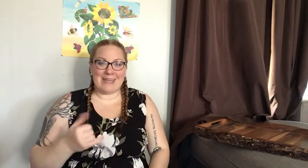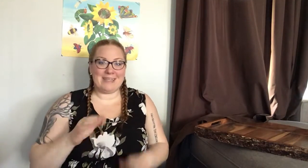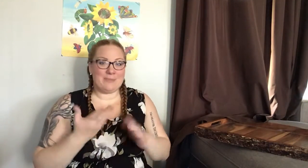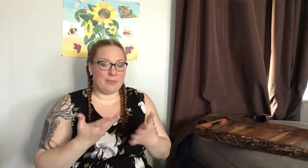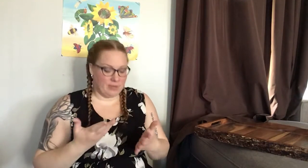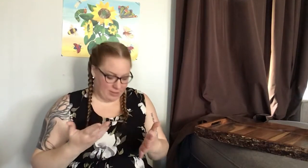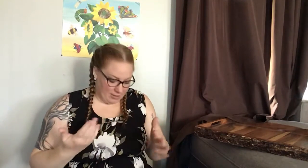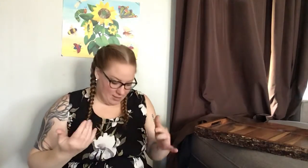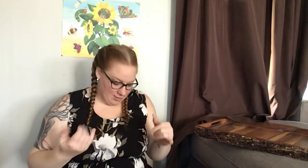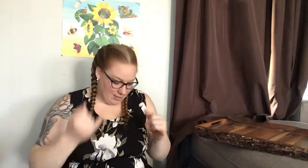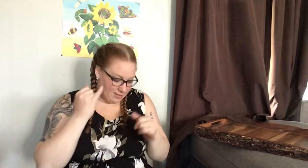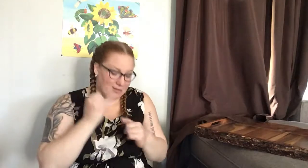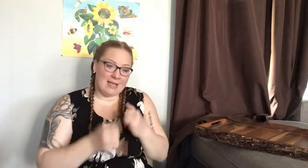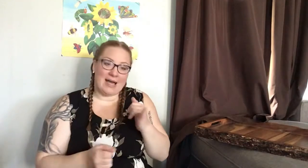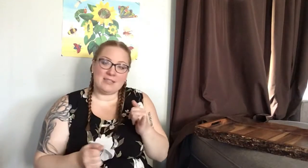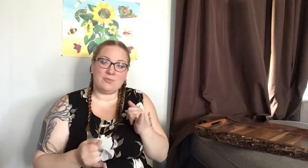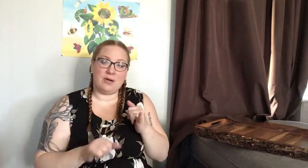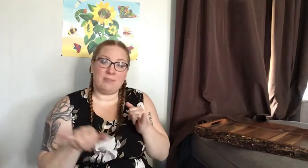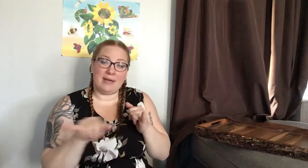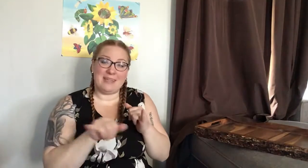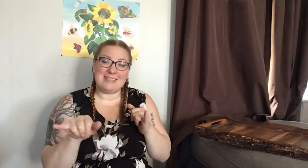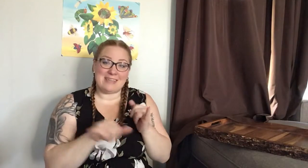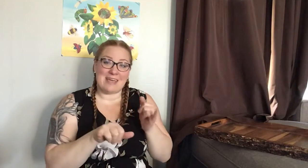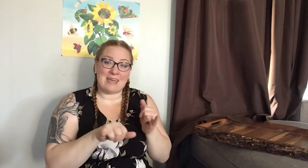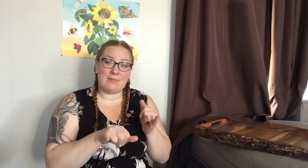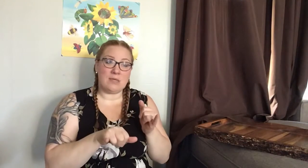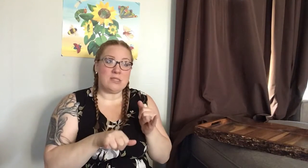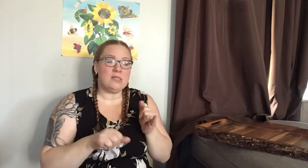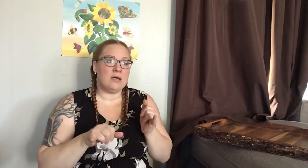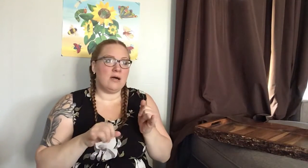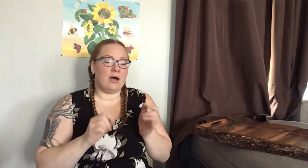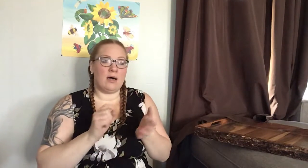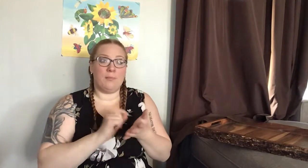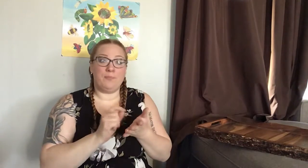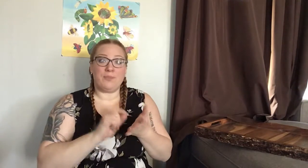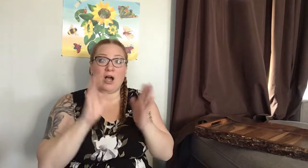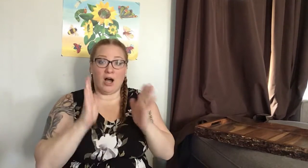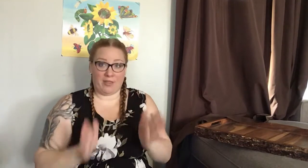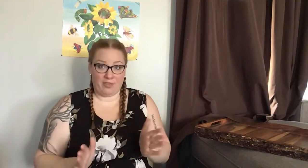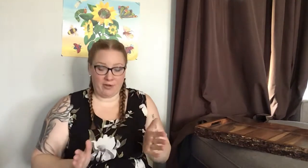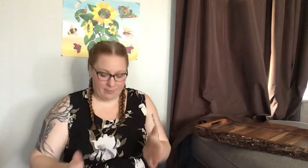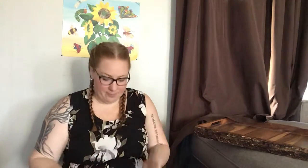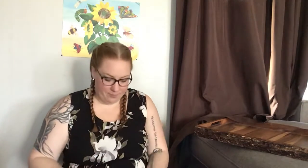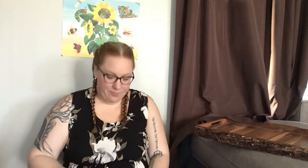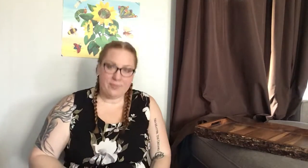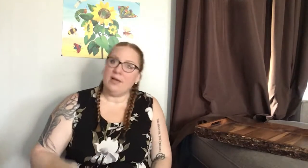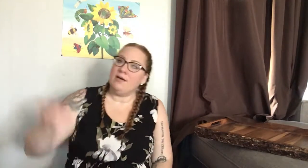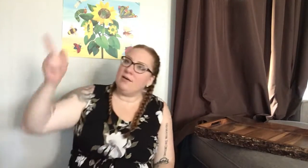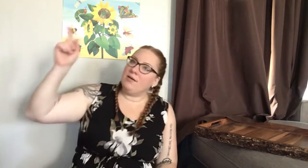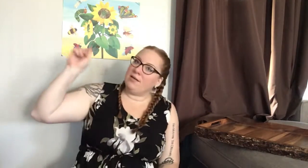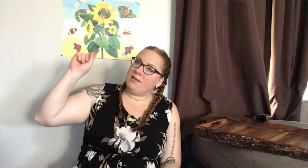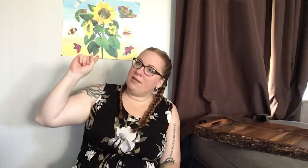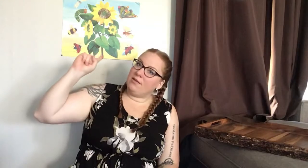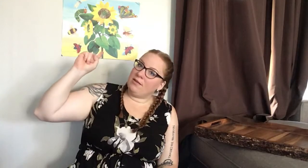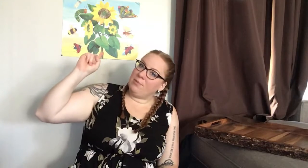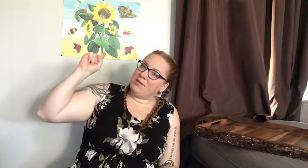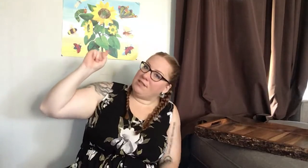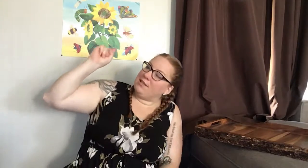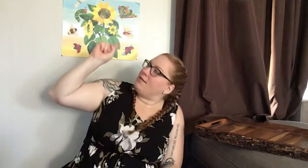Today's book, it's our last one by the same author. The person that